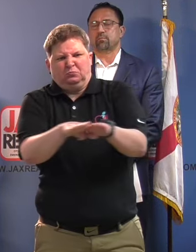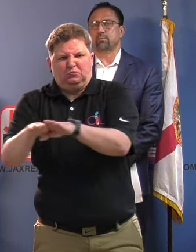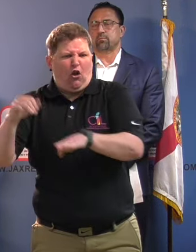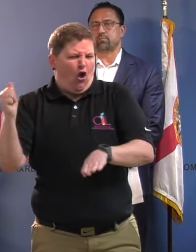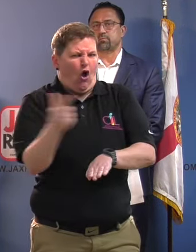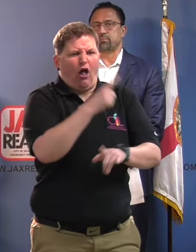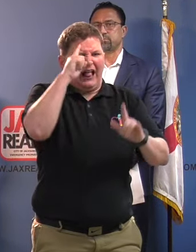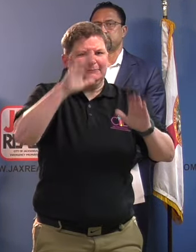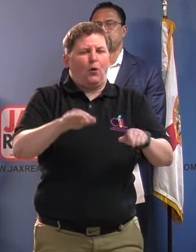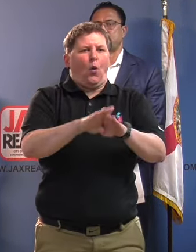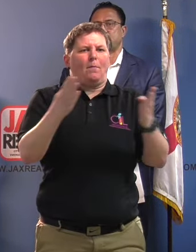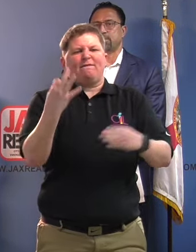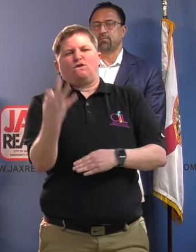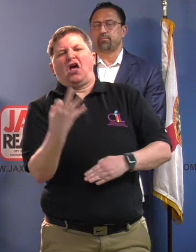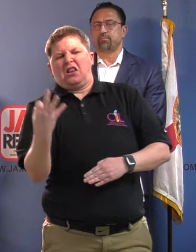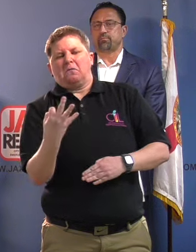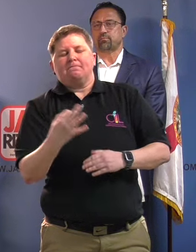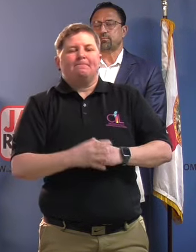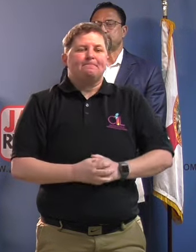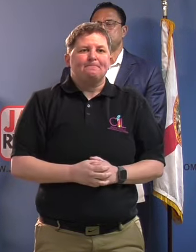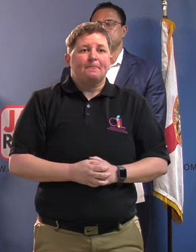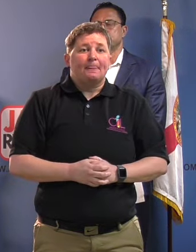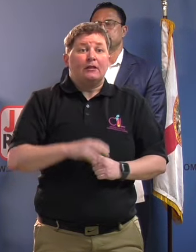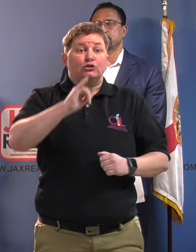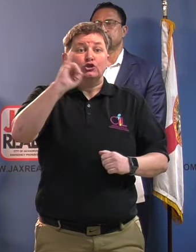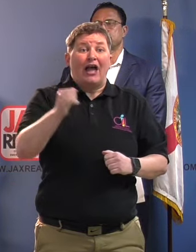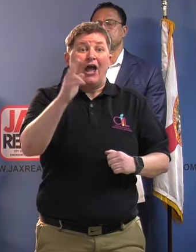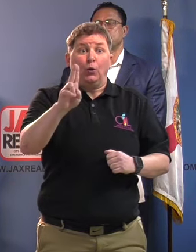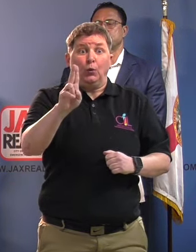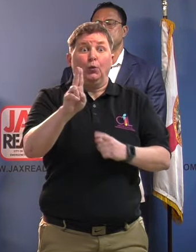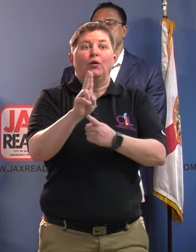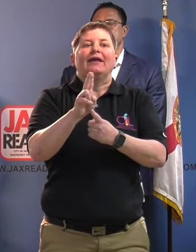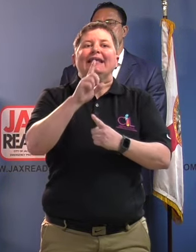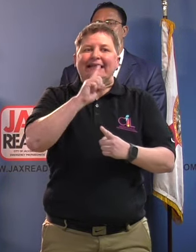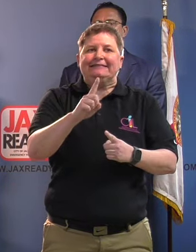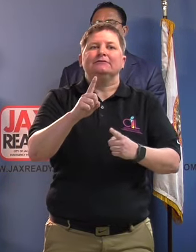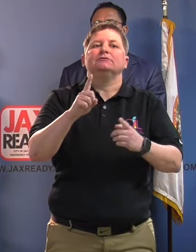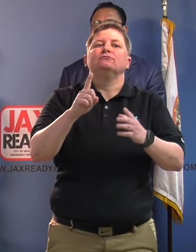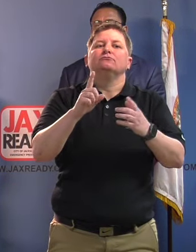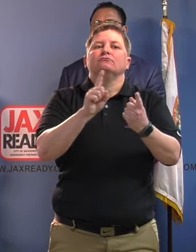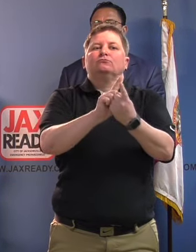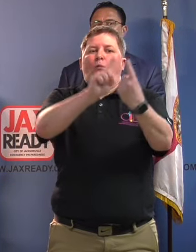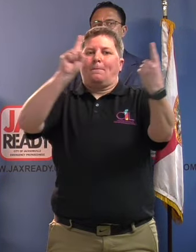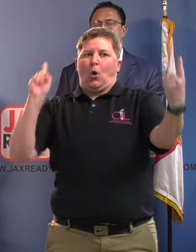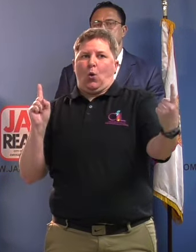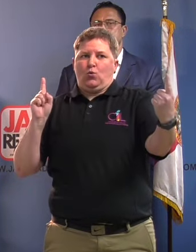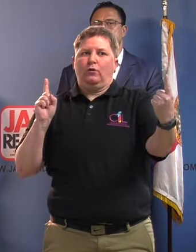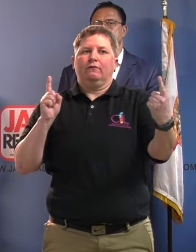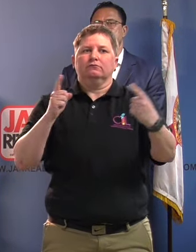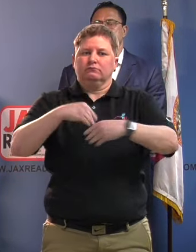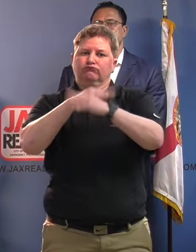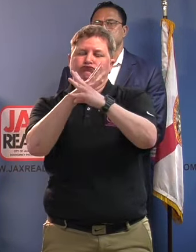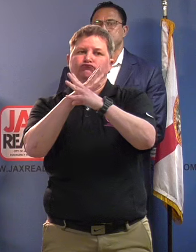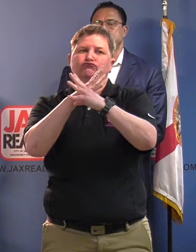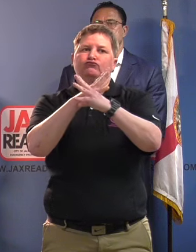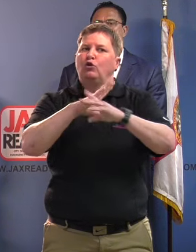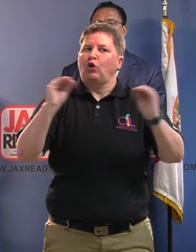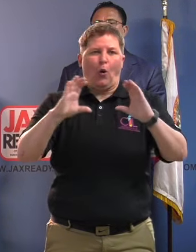needed. JU is remote Thursday and Friday, so no in-person classes at JU Thursday and